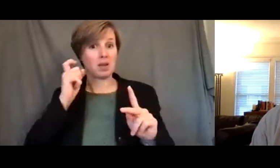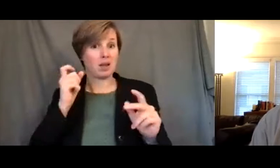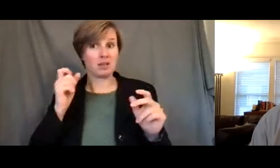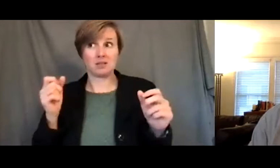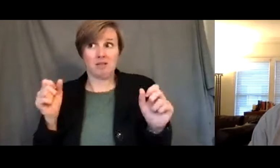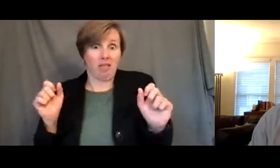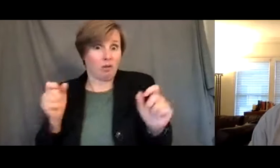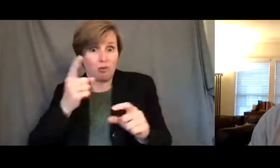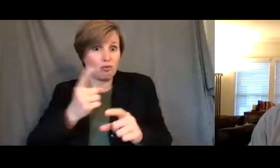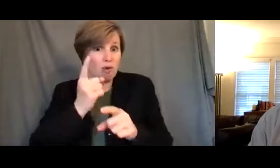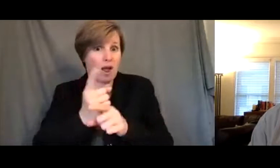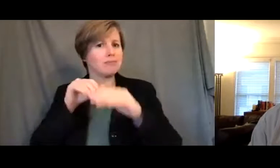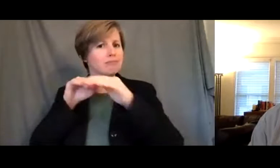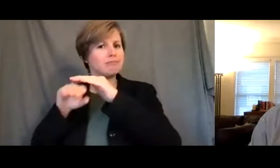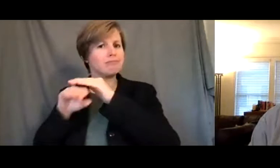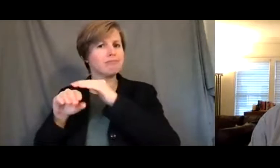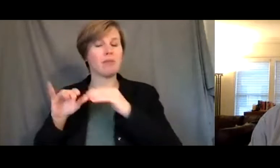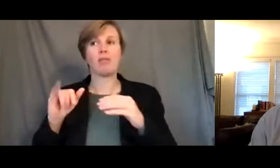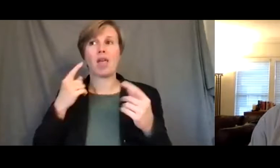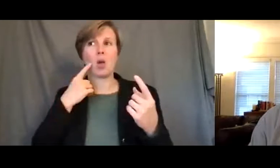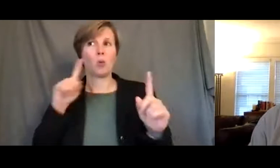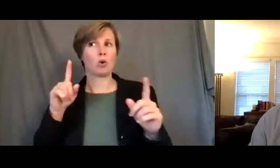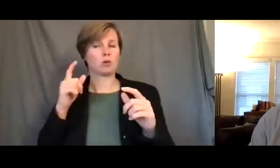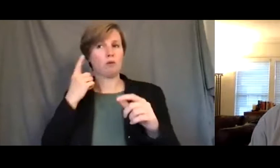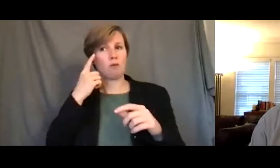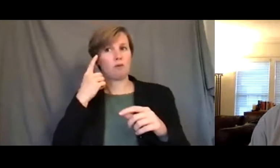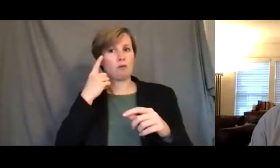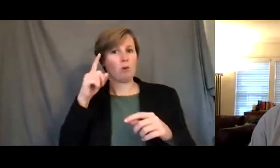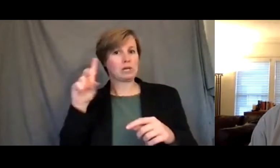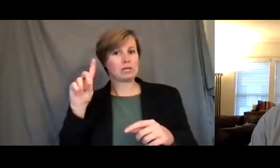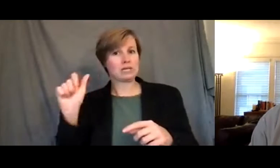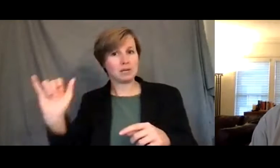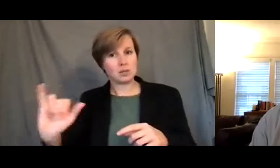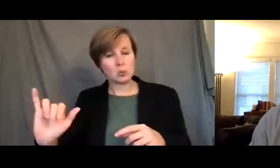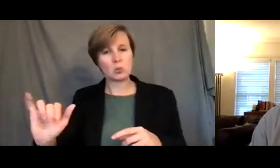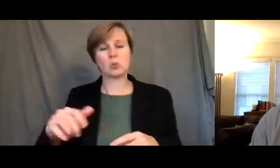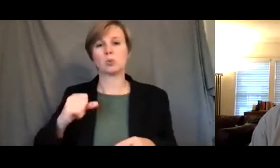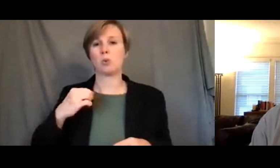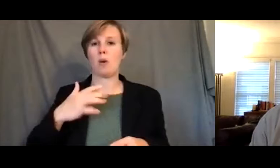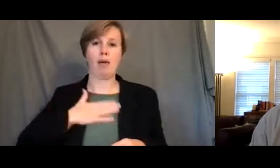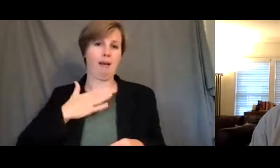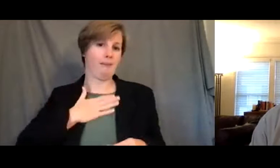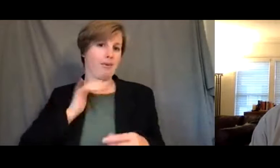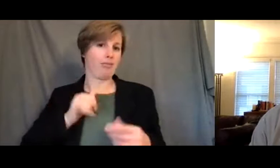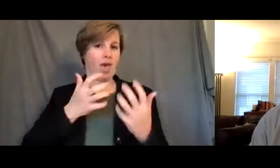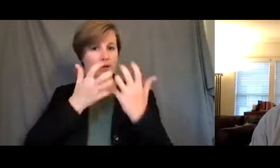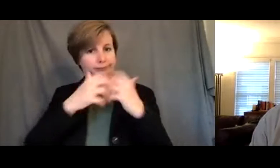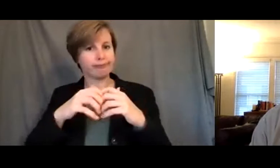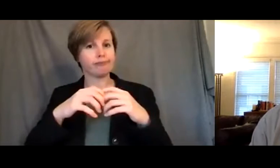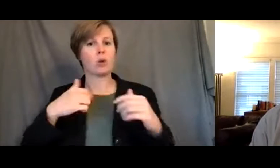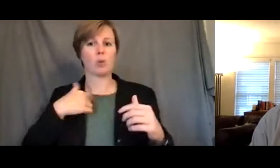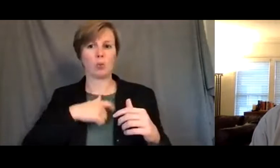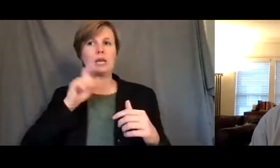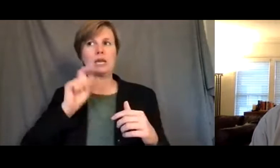accessible. And that works in this disability area. So I'm happy it's worked, and we need to take